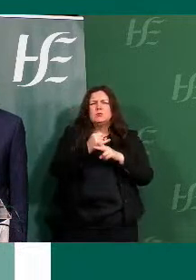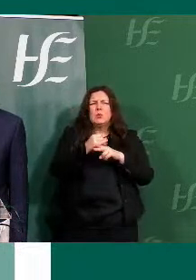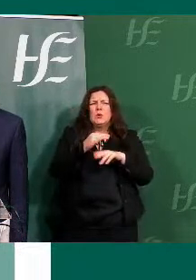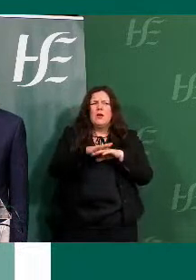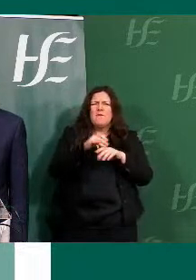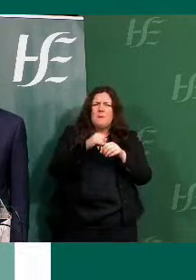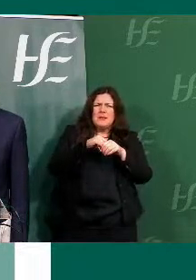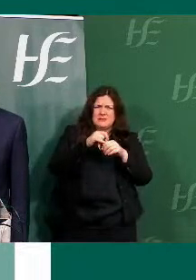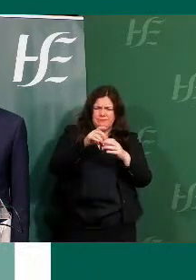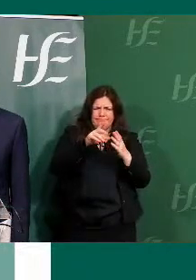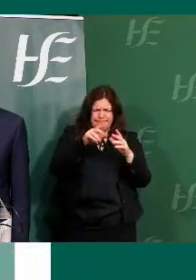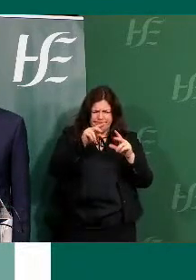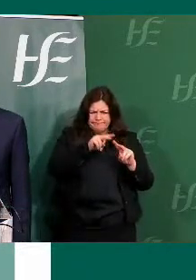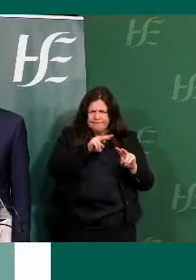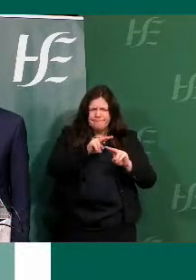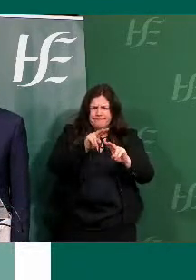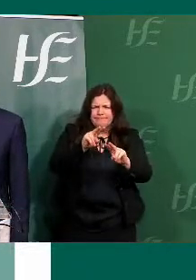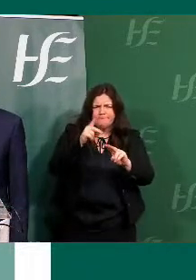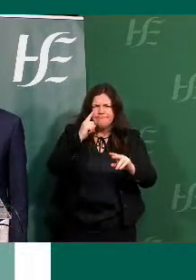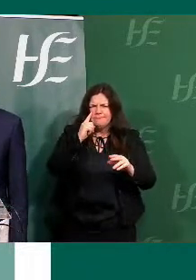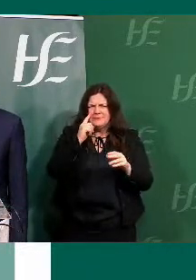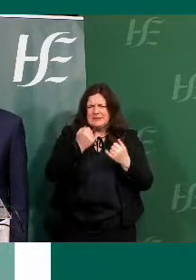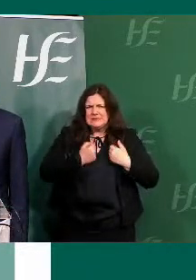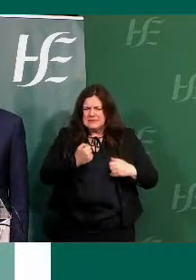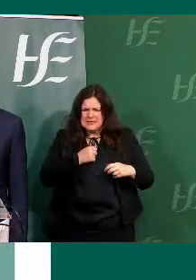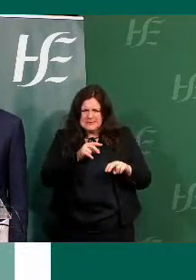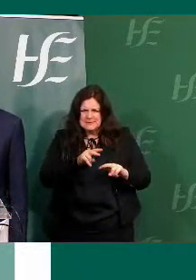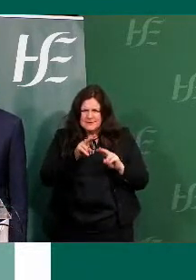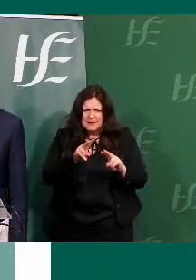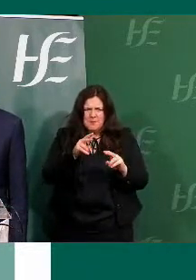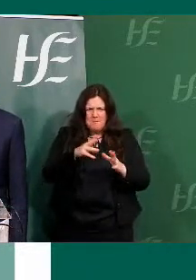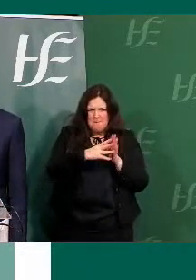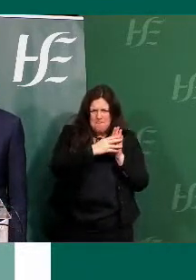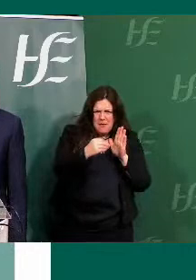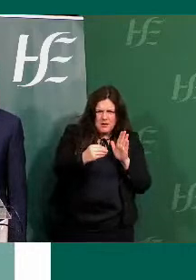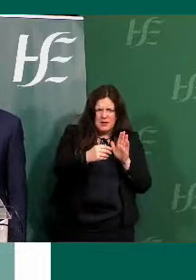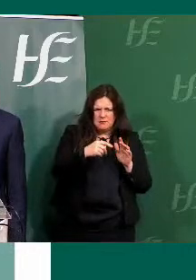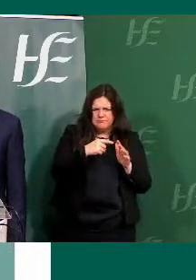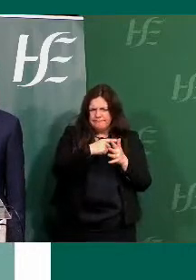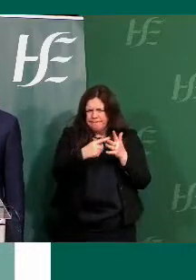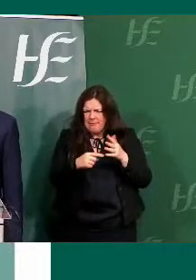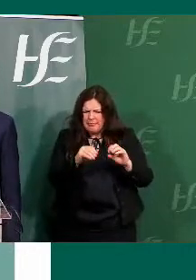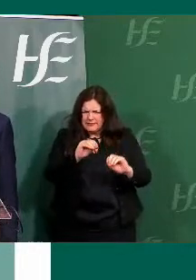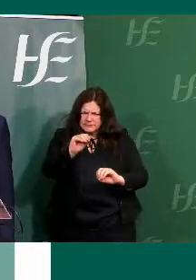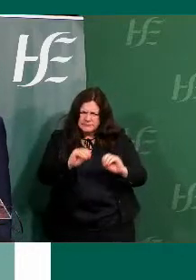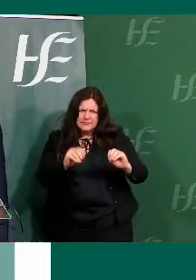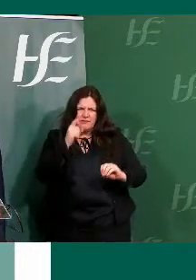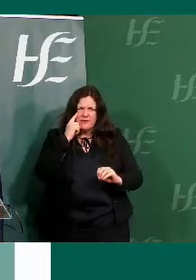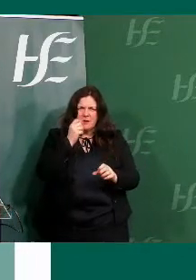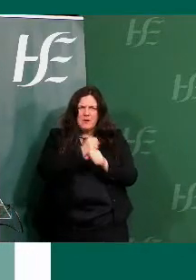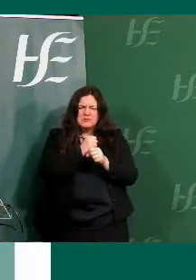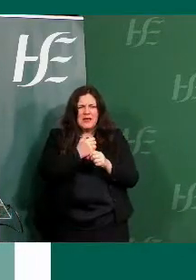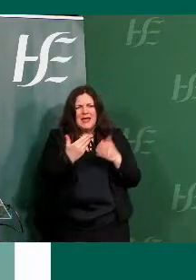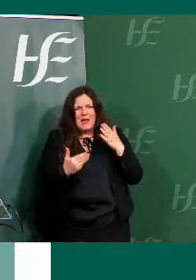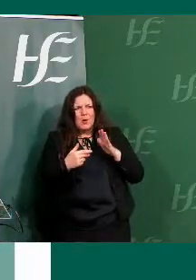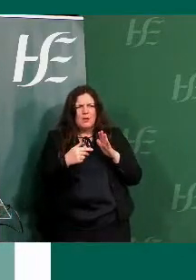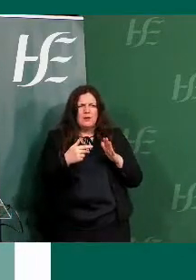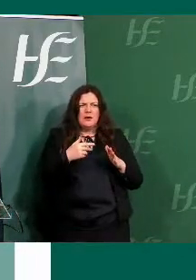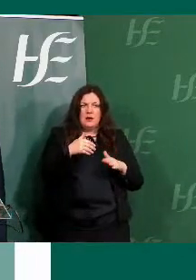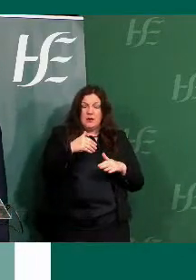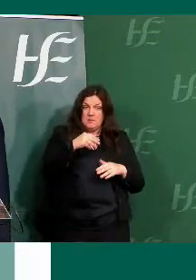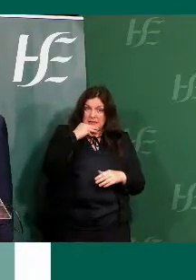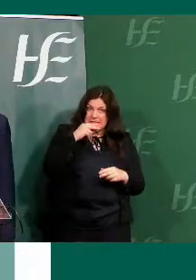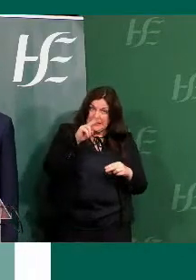with. But they looked modelling forward, what's the impact here, pessimistic or optimistic, based on how effective the booster may be or how